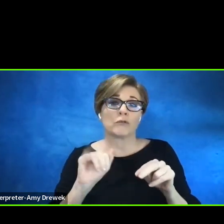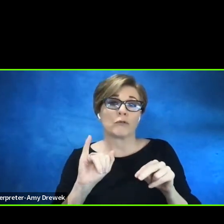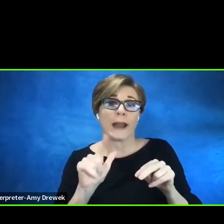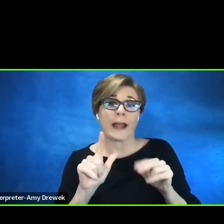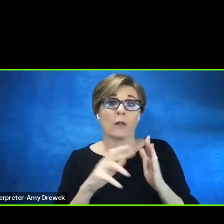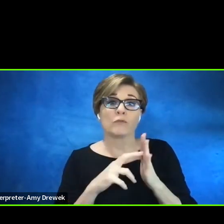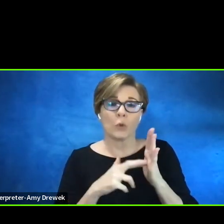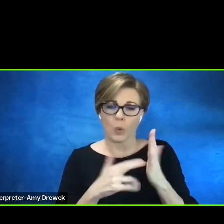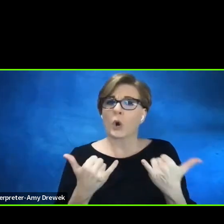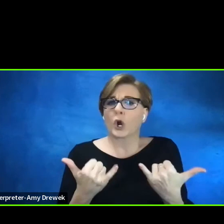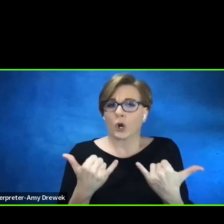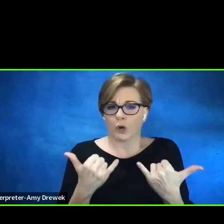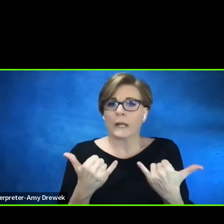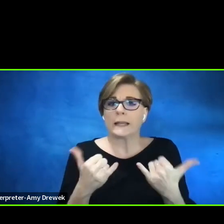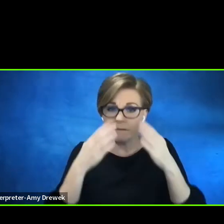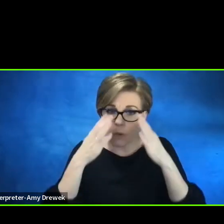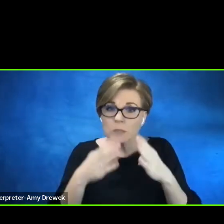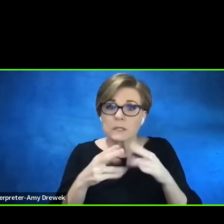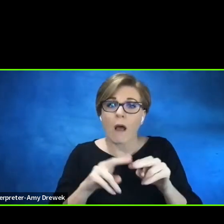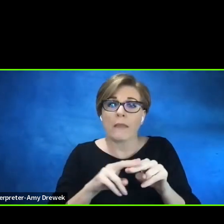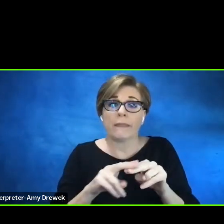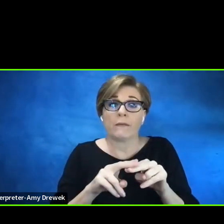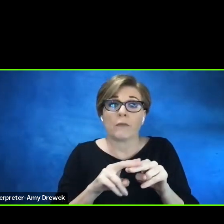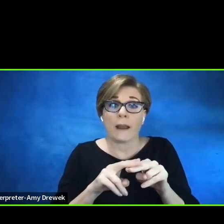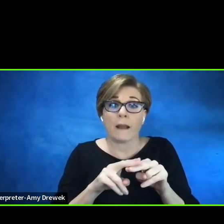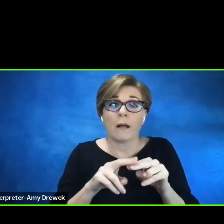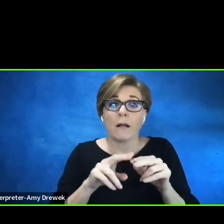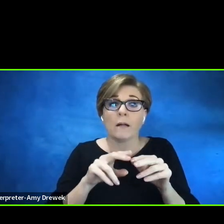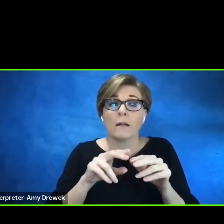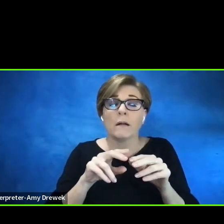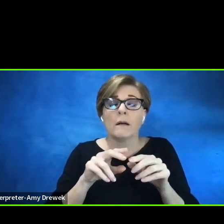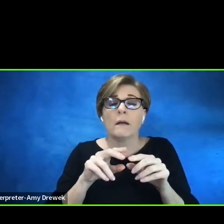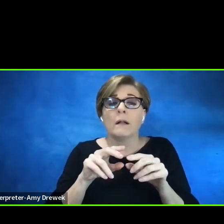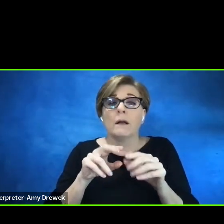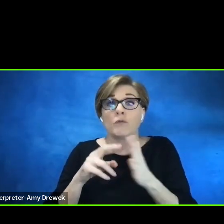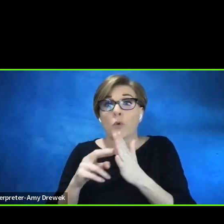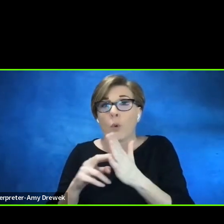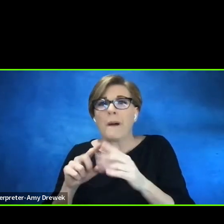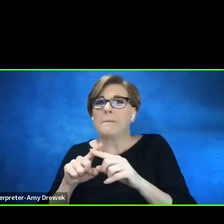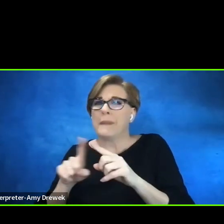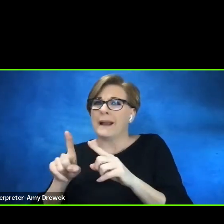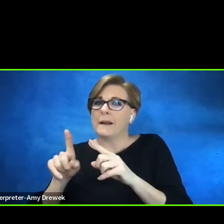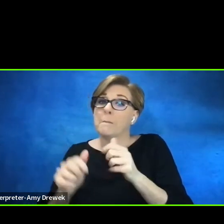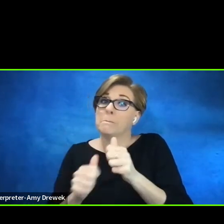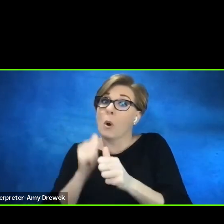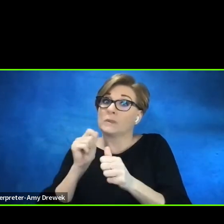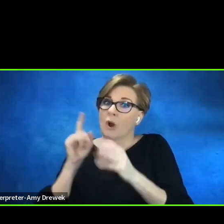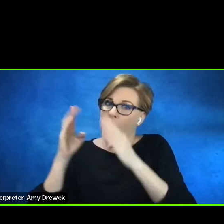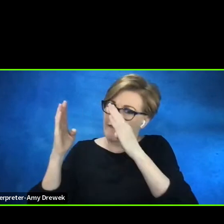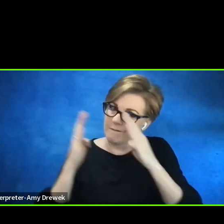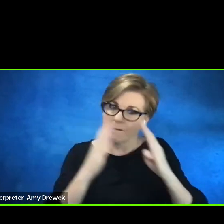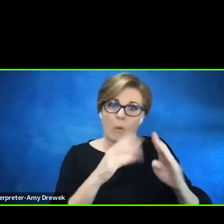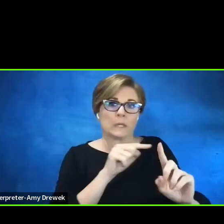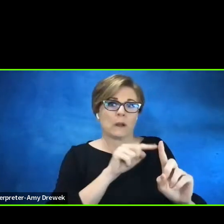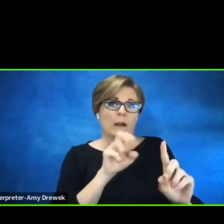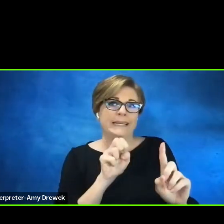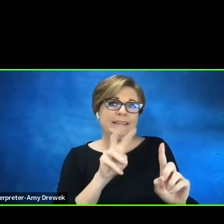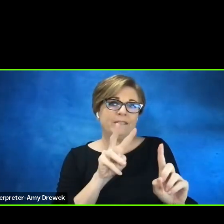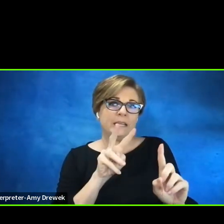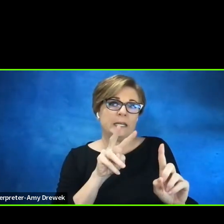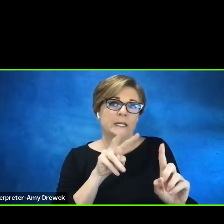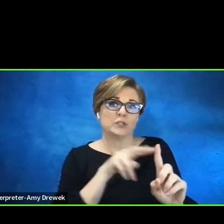rail rule, but more emphasis is being put for the EV charging stations for staff resource purposes. So once the